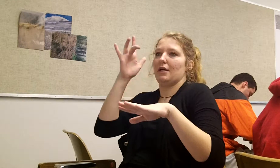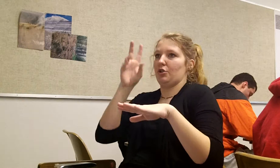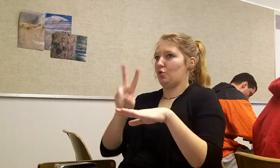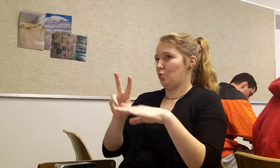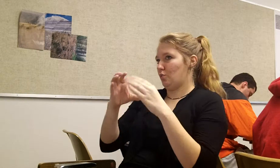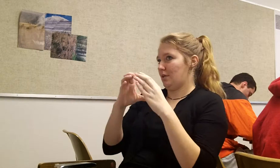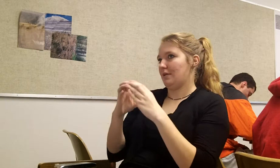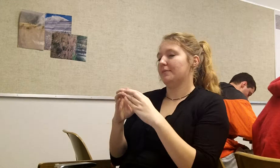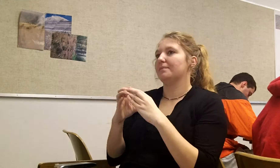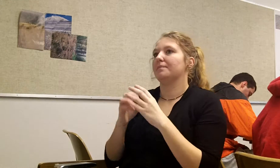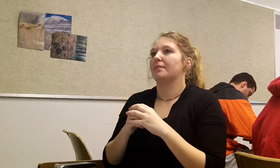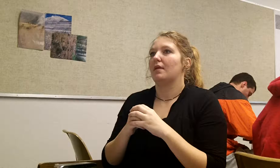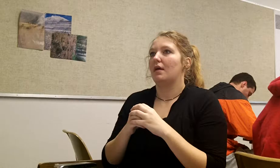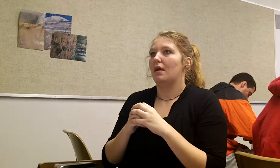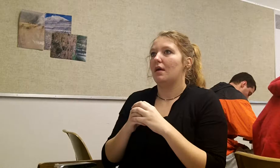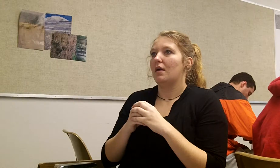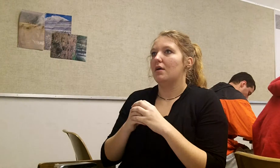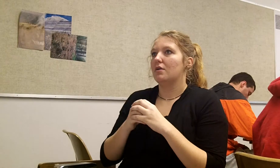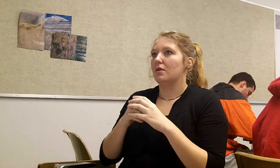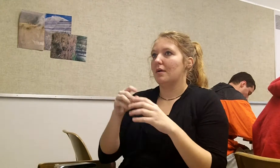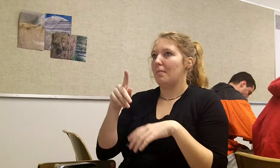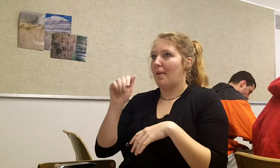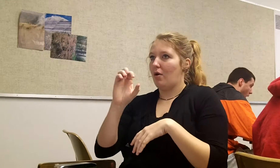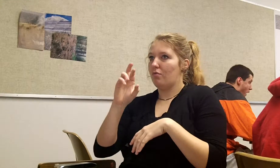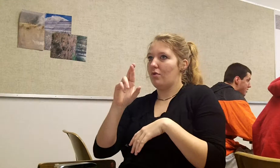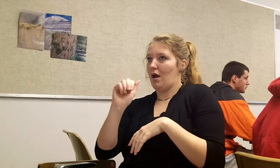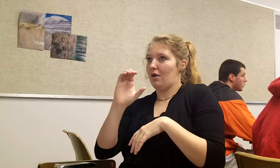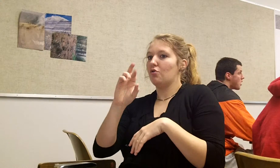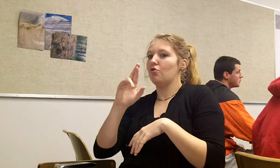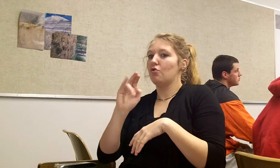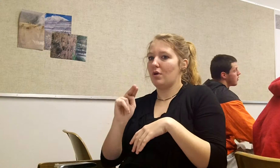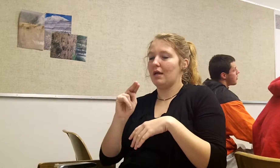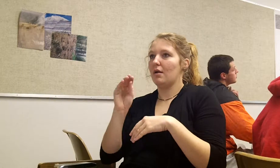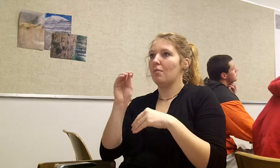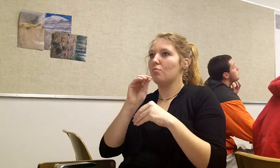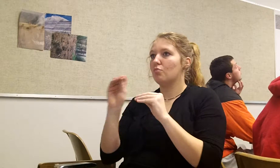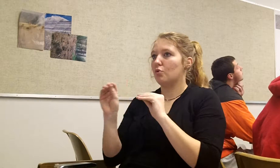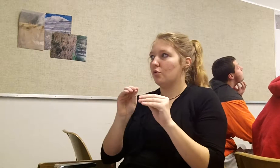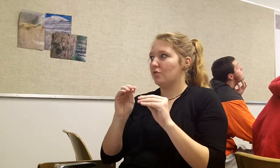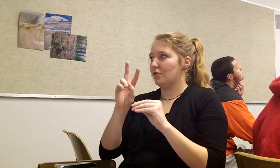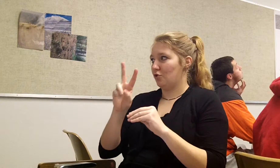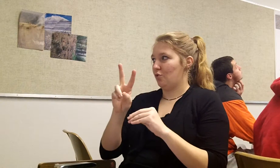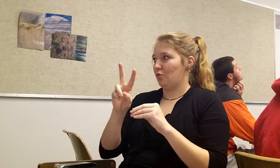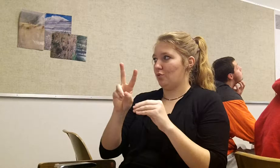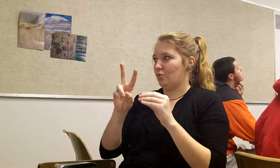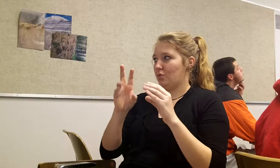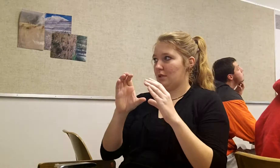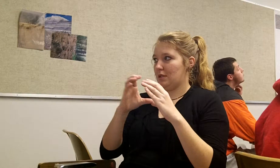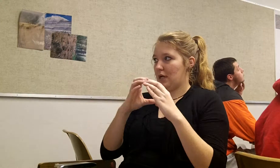is secreted and it moves a short distance, as opposed to an endocrine signal. It's different because it goes through the